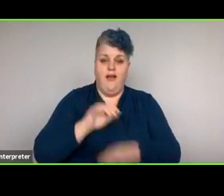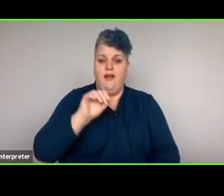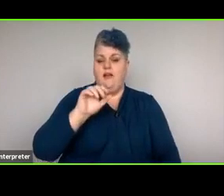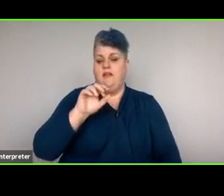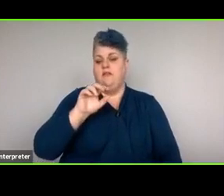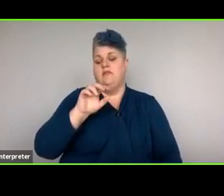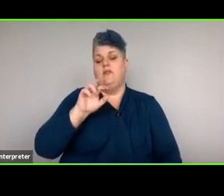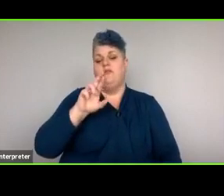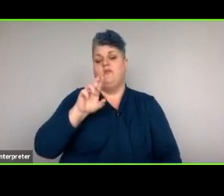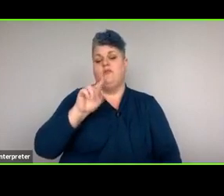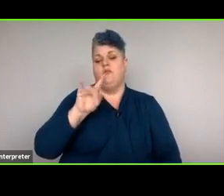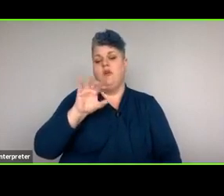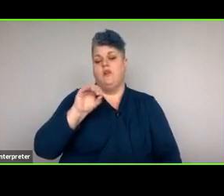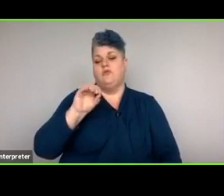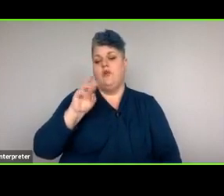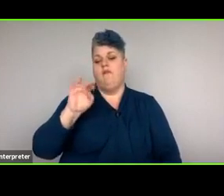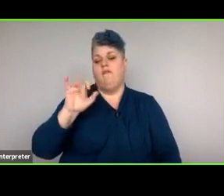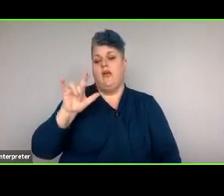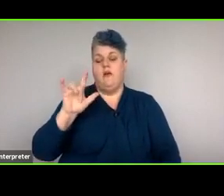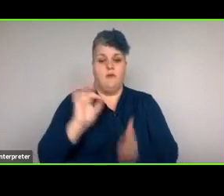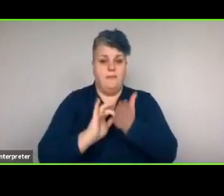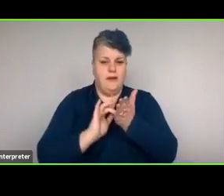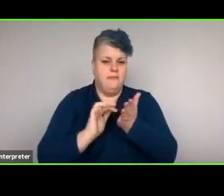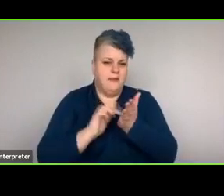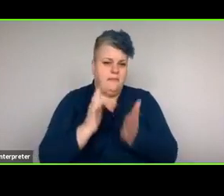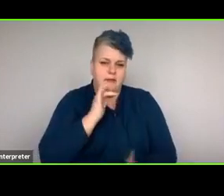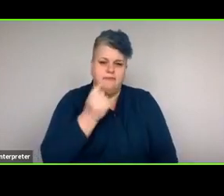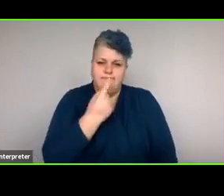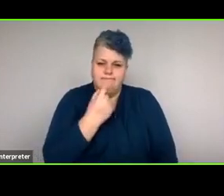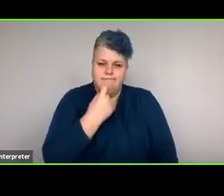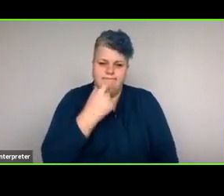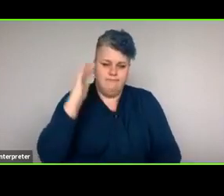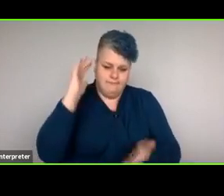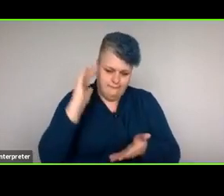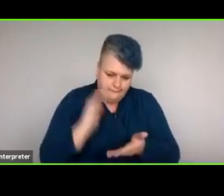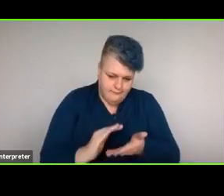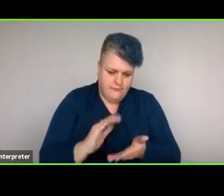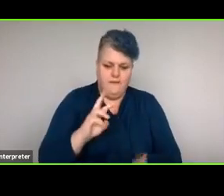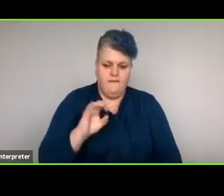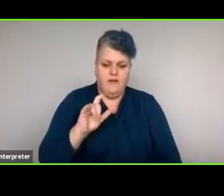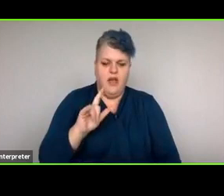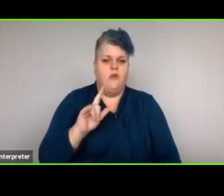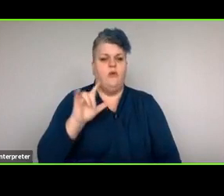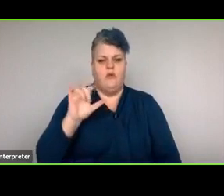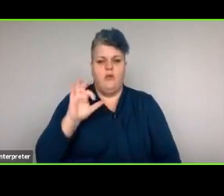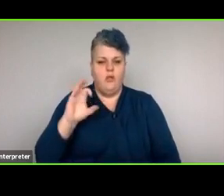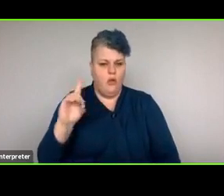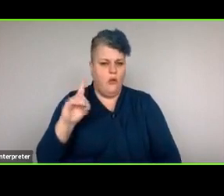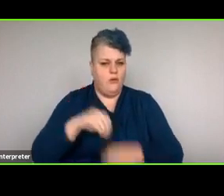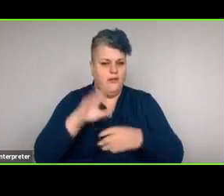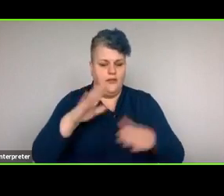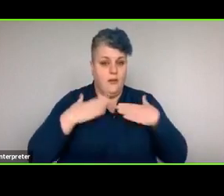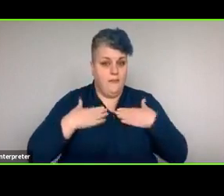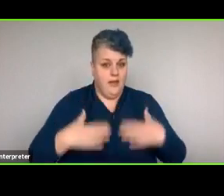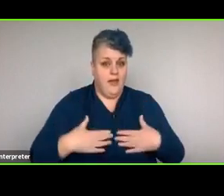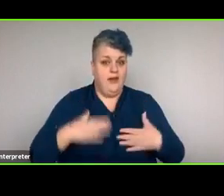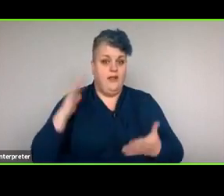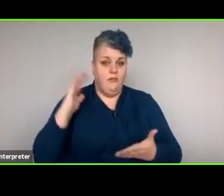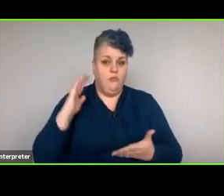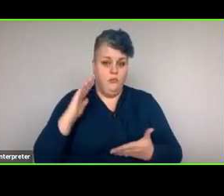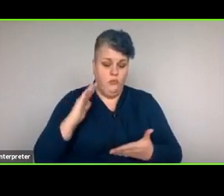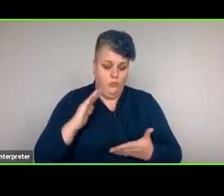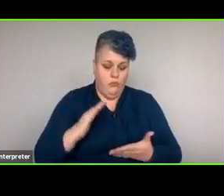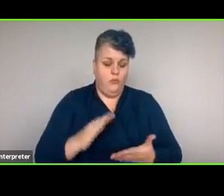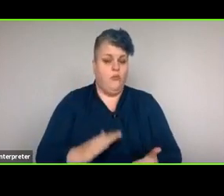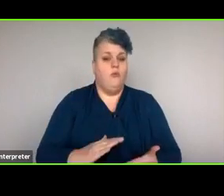so those would be the medications that they take to reduce the viral load in their body, and their medication is